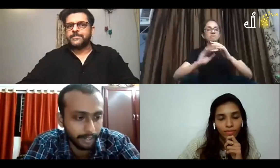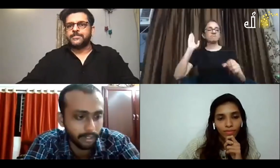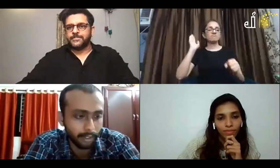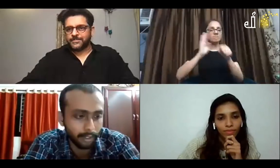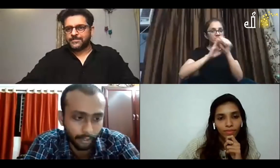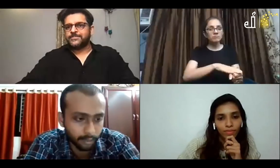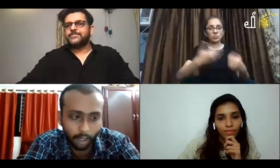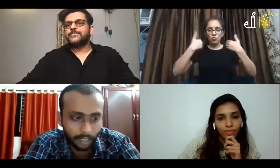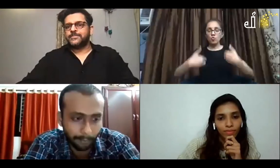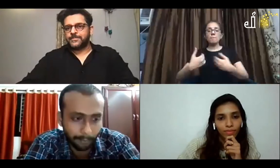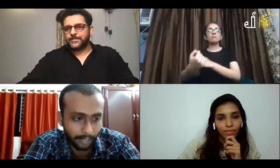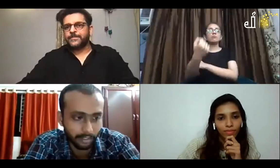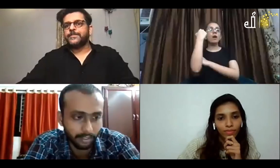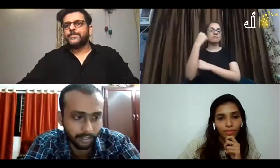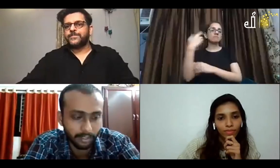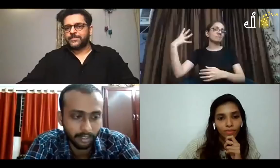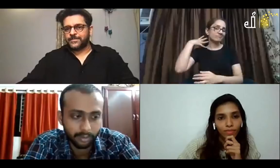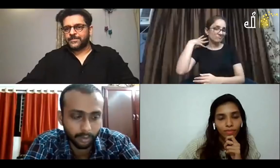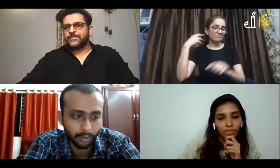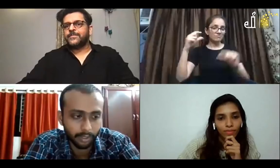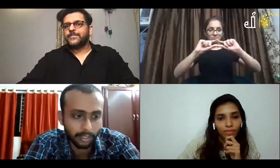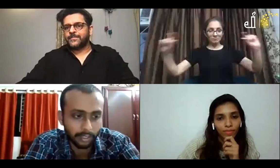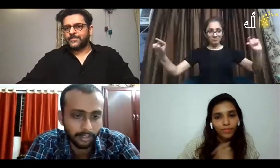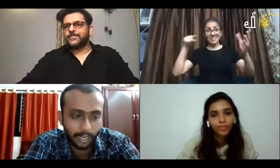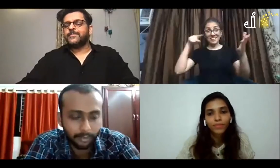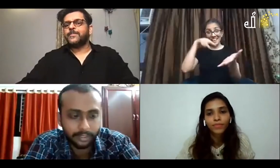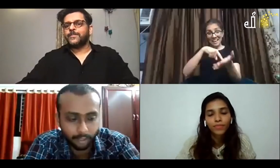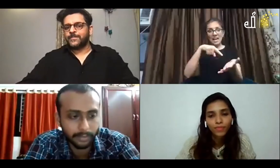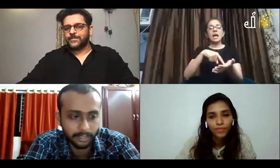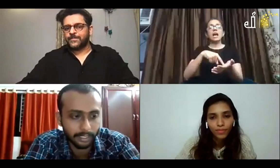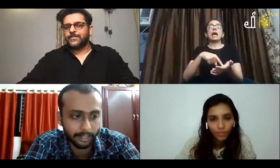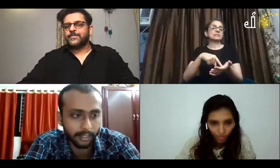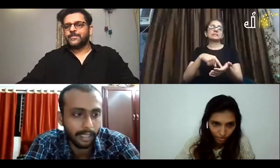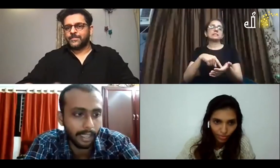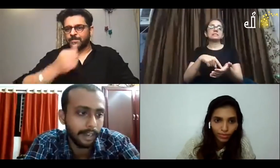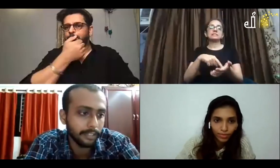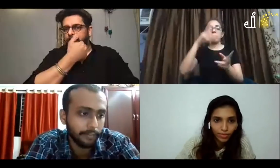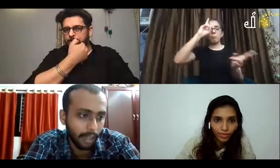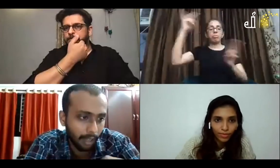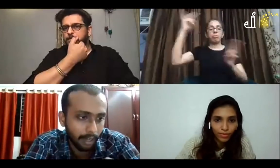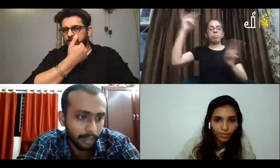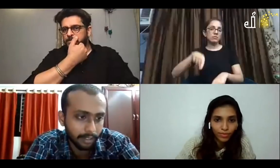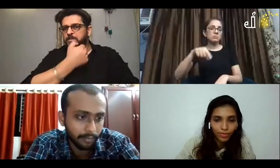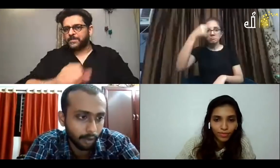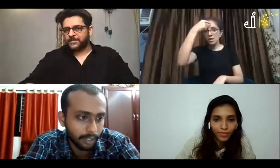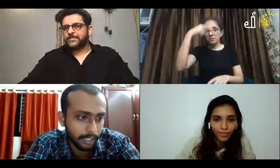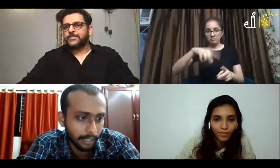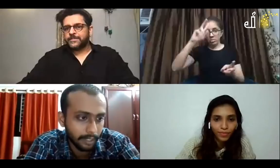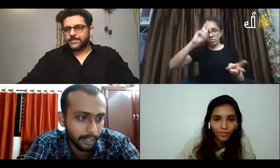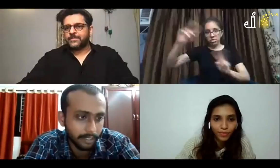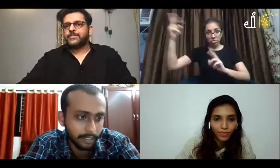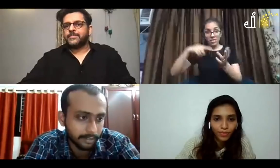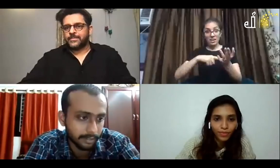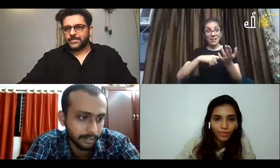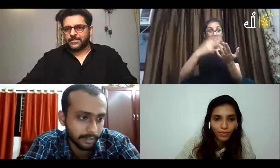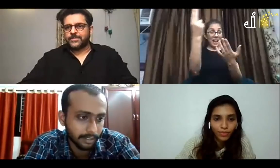human right to refuse a cochlear implant." So that was actually misleading, and the art what